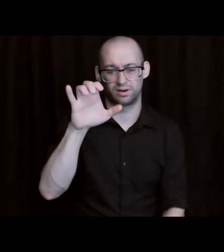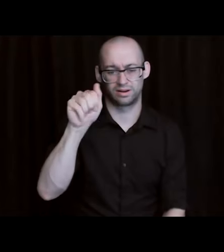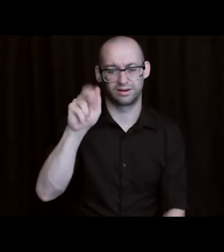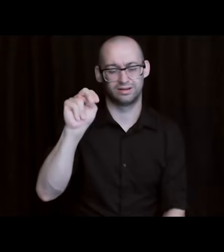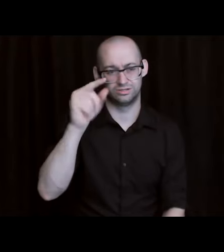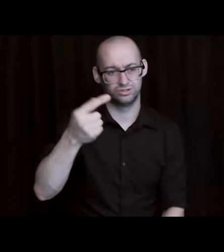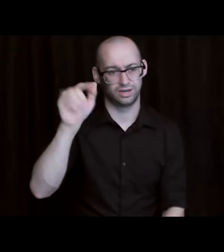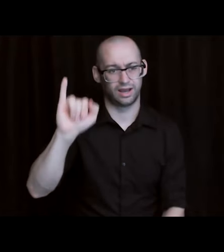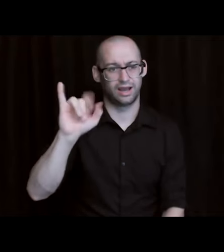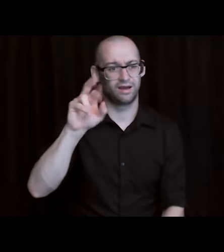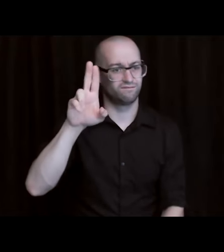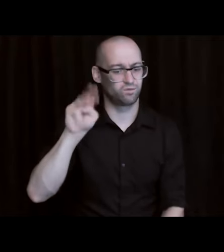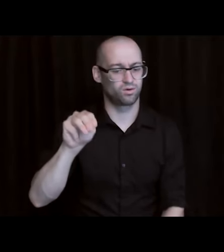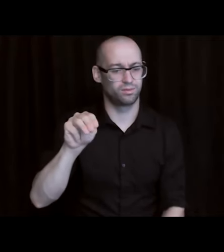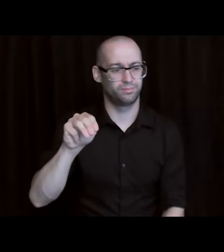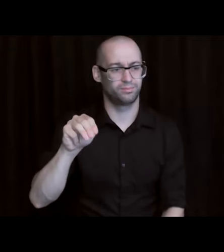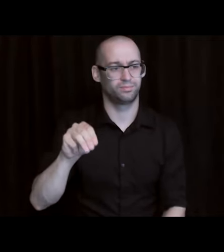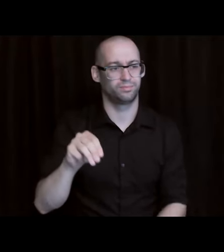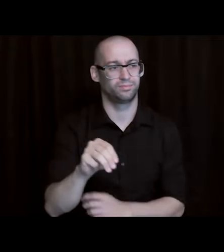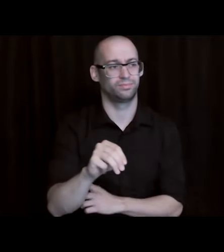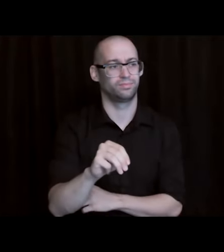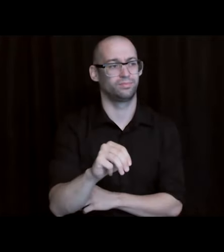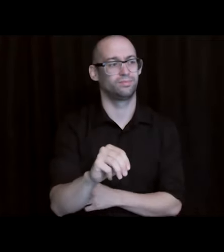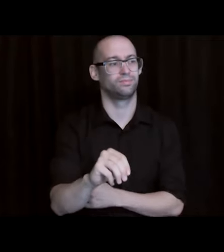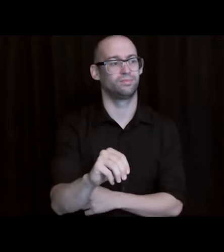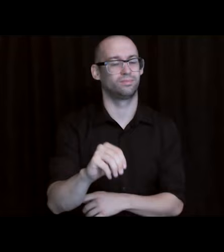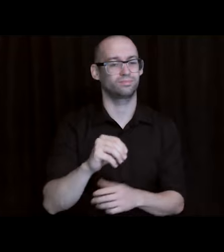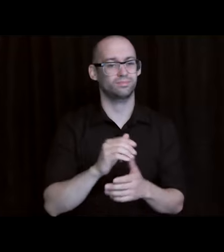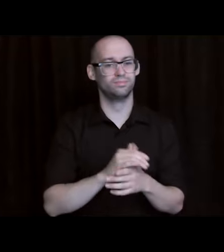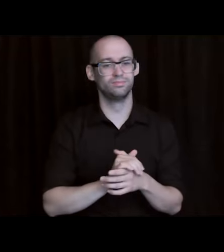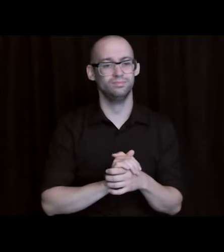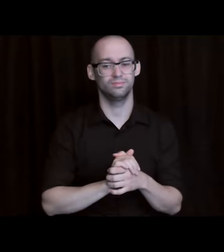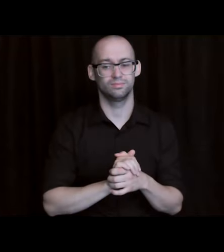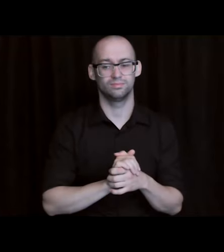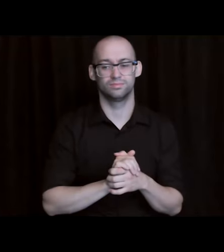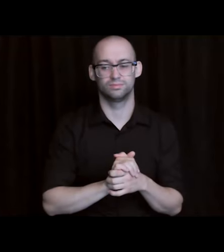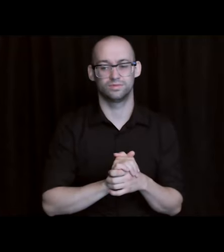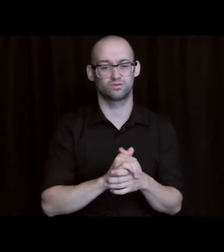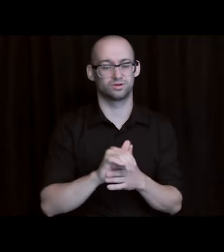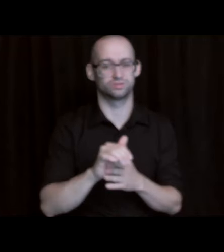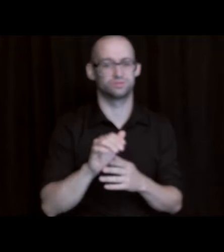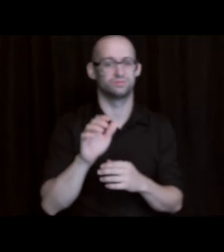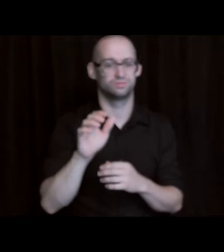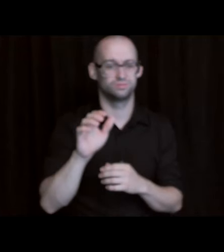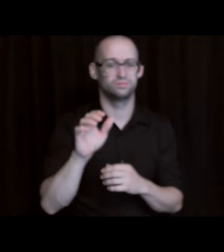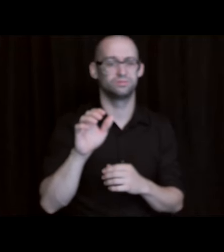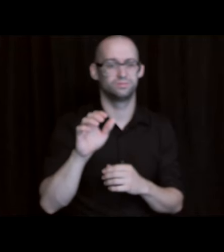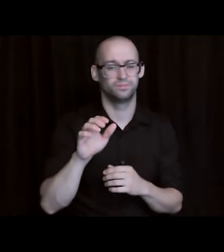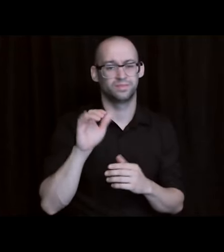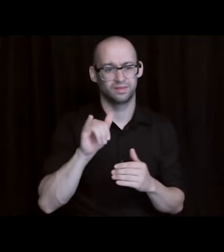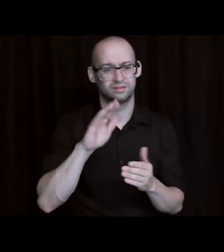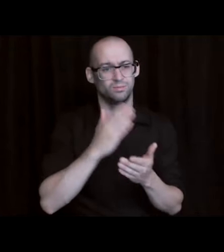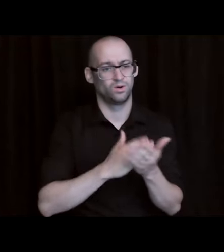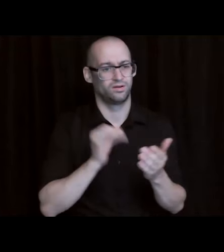directors as well, Helen Galvan. This organization is a nonprofit organization and has served our community.